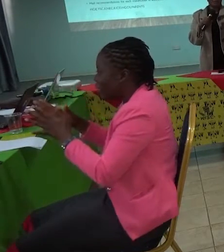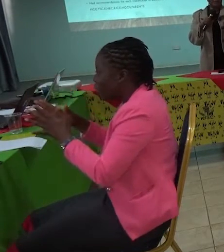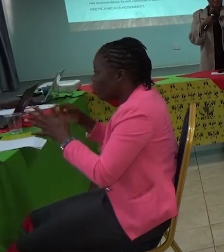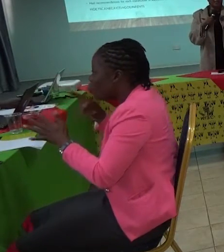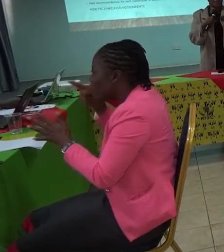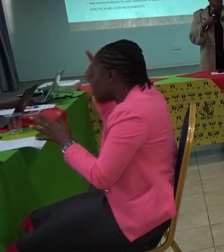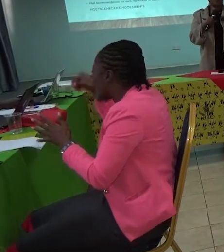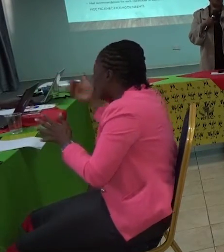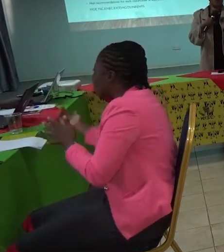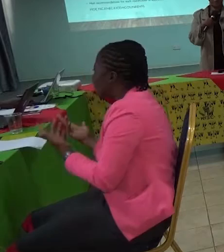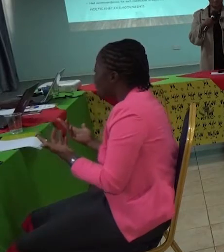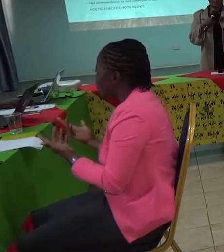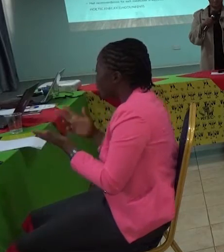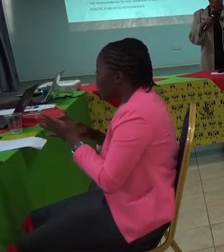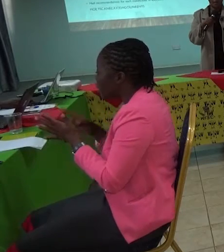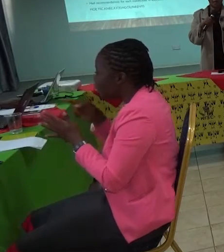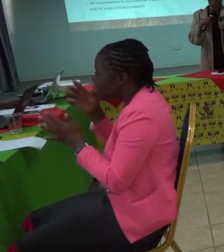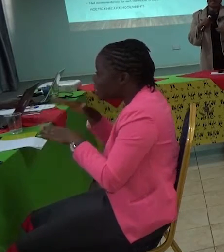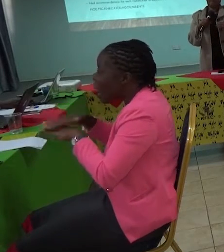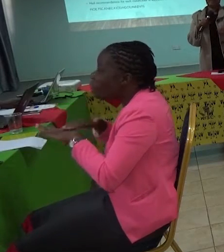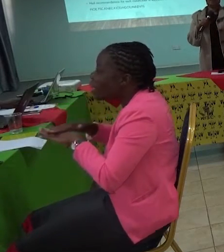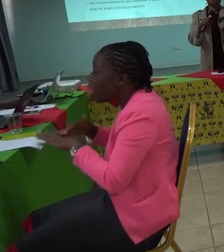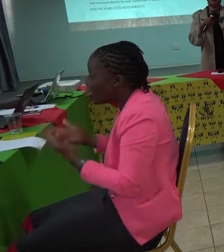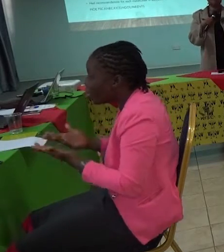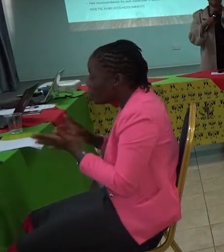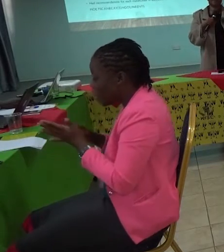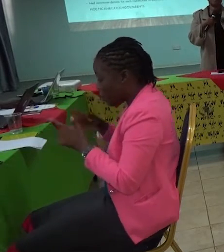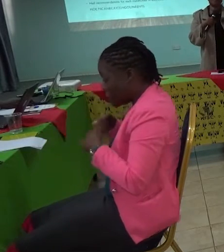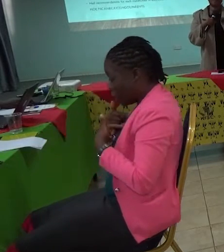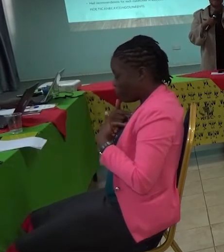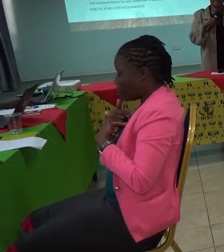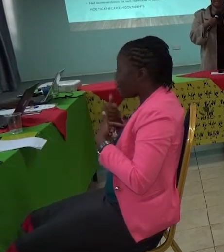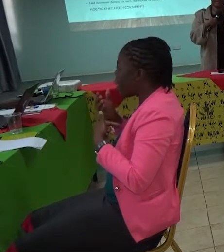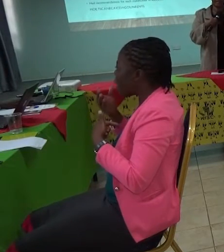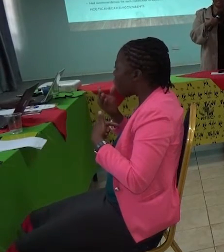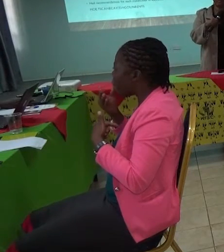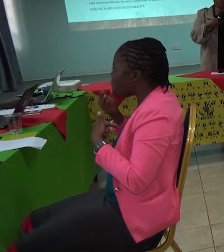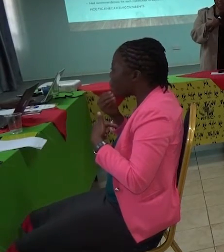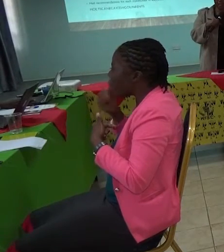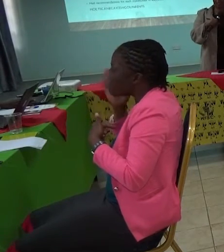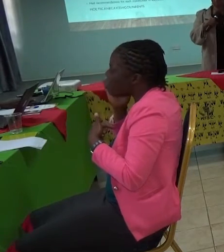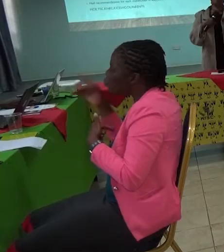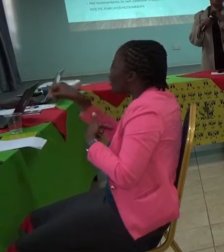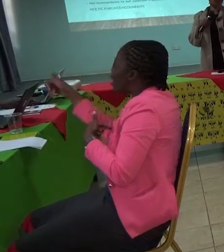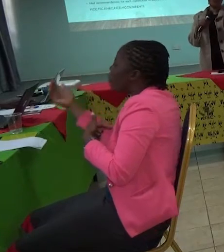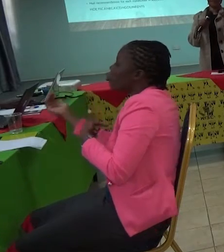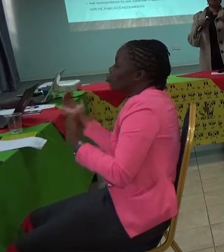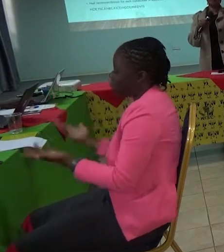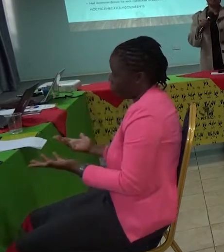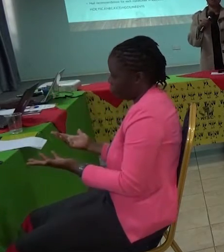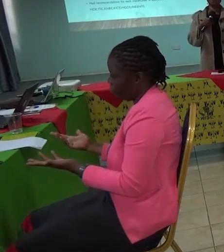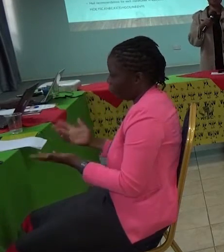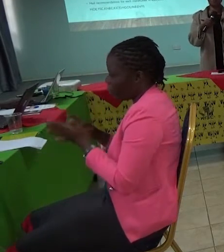said we customize everything according to ourselves. I am a parent of very many other children. So we